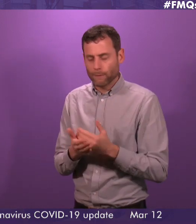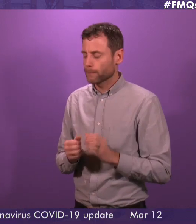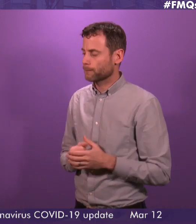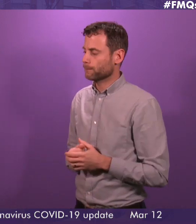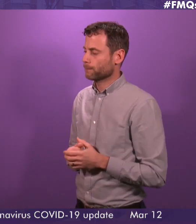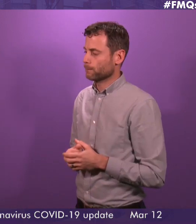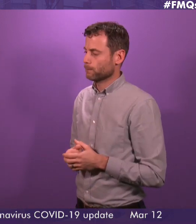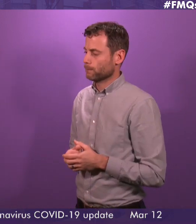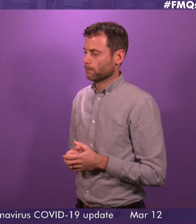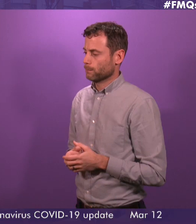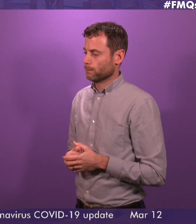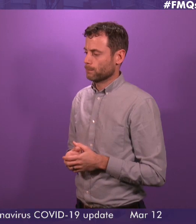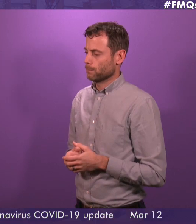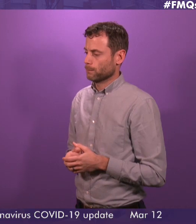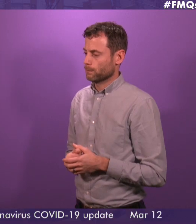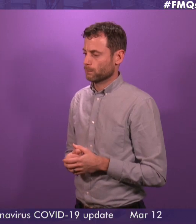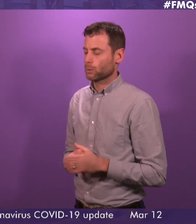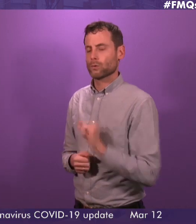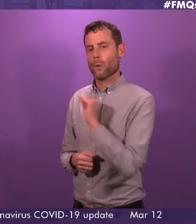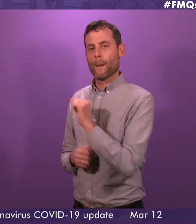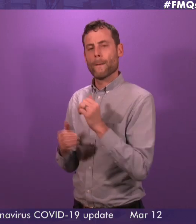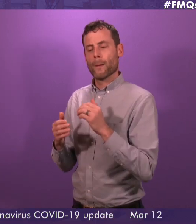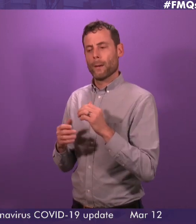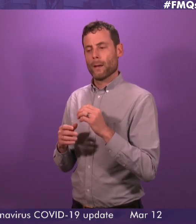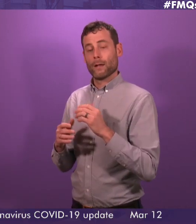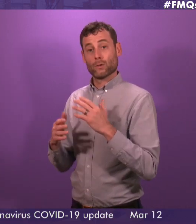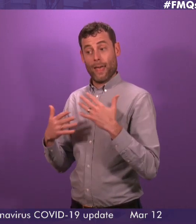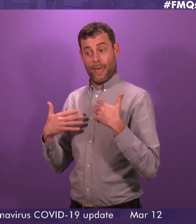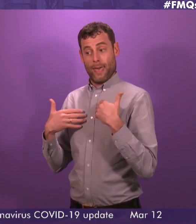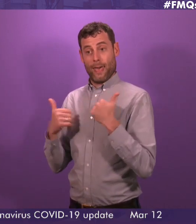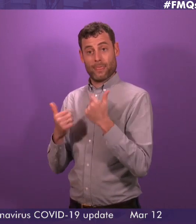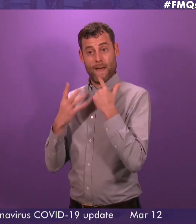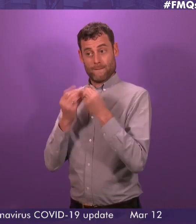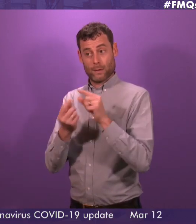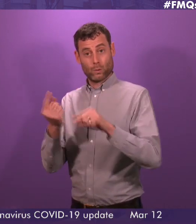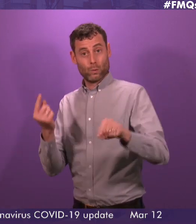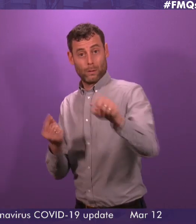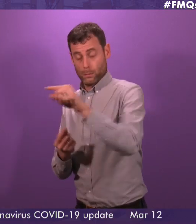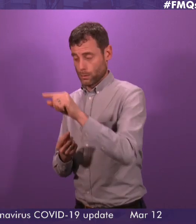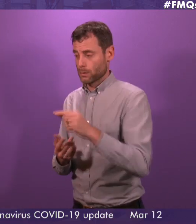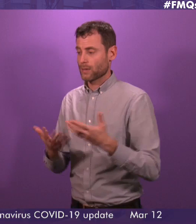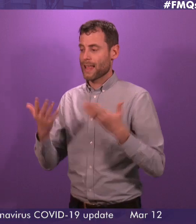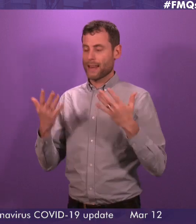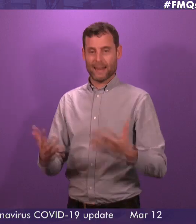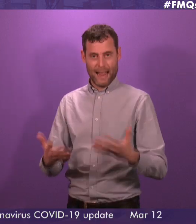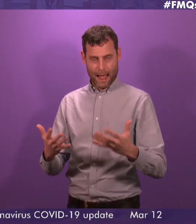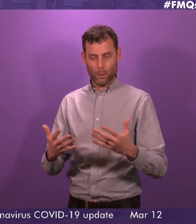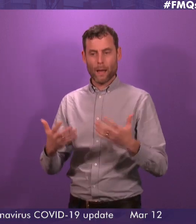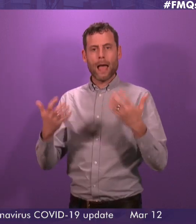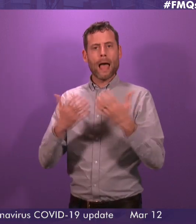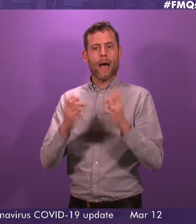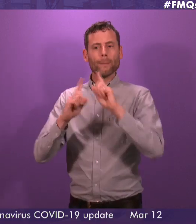present, and consistent with public health advice, there is no change to the public access arrangements to the